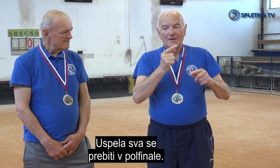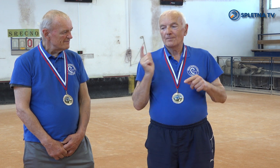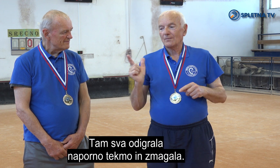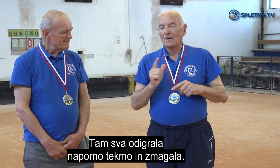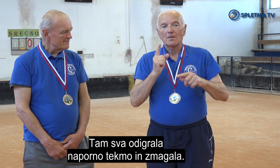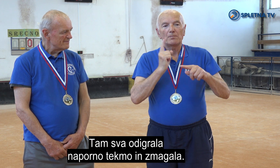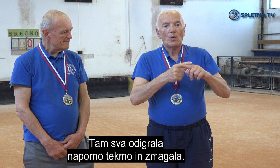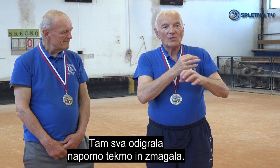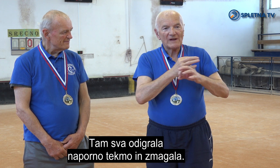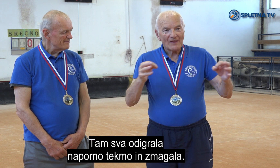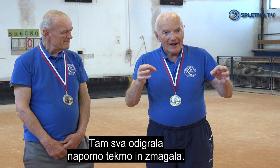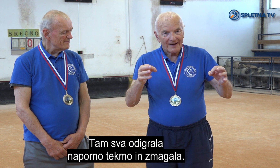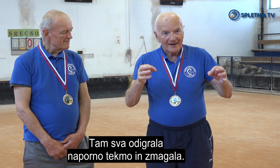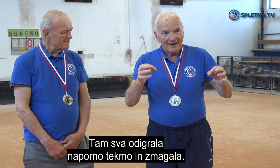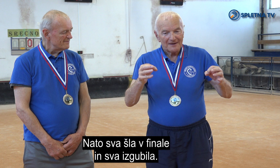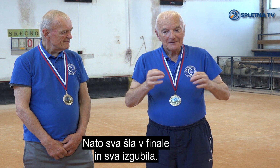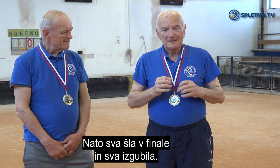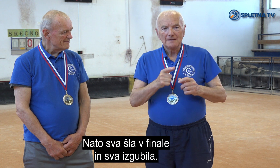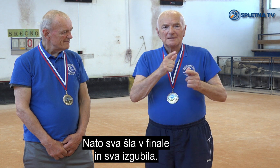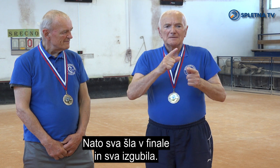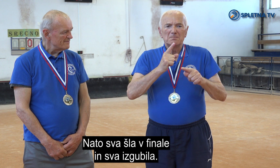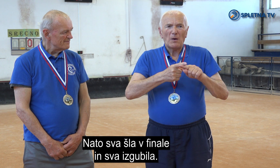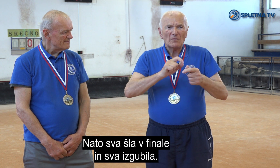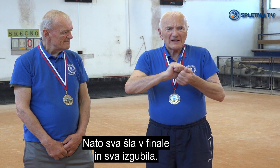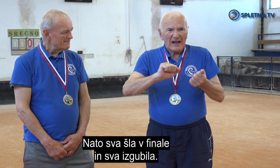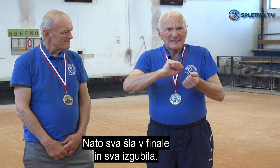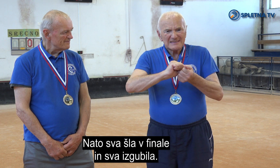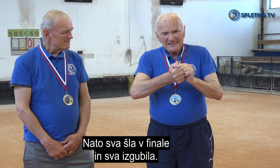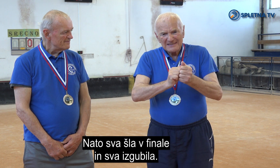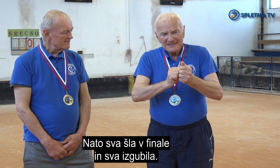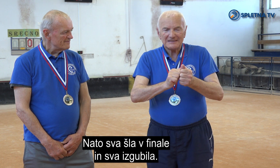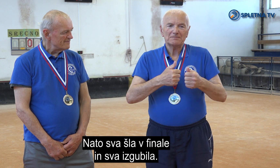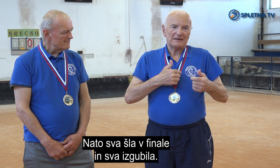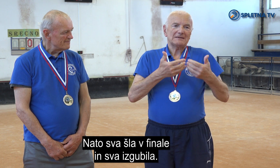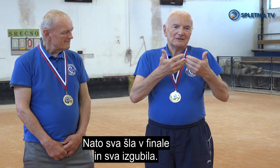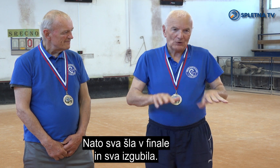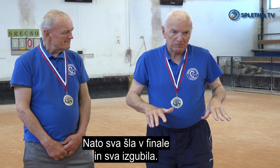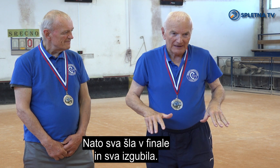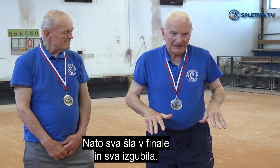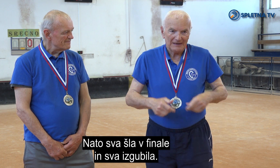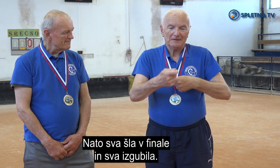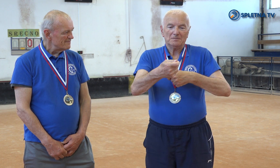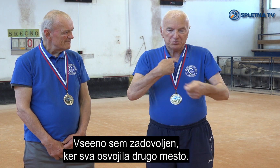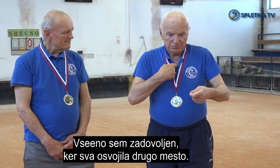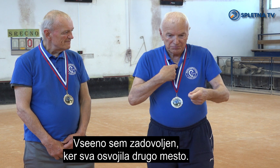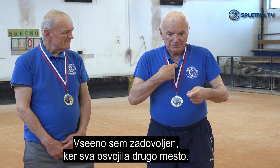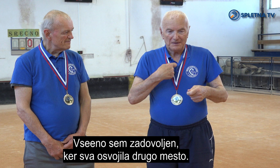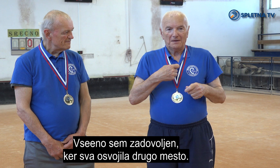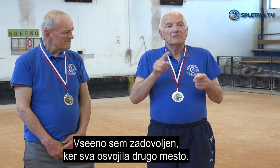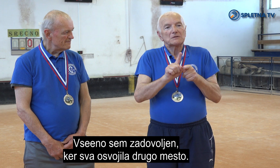this drama in our lives, just staring at the screen every day and night. I miss the